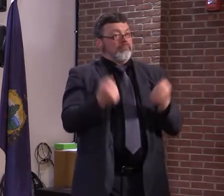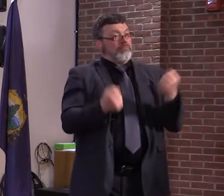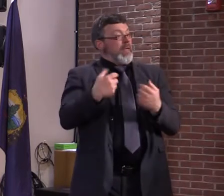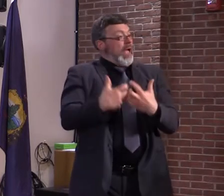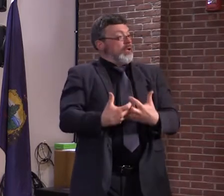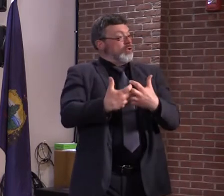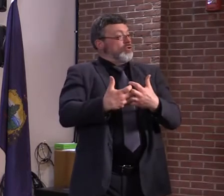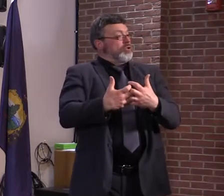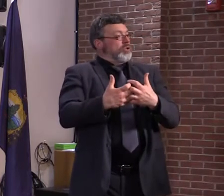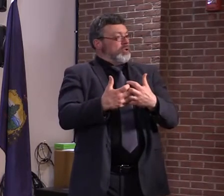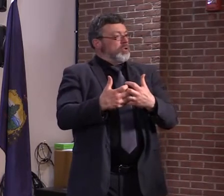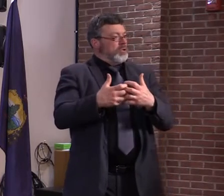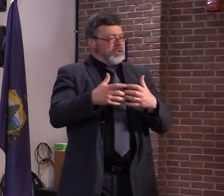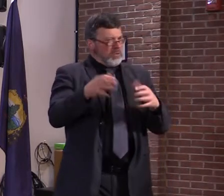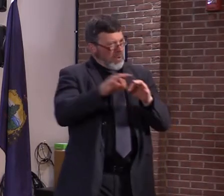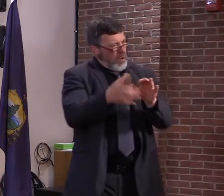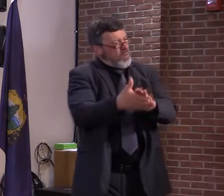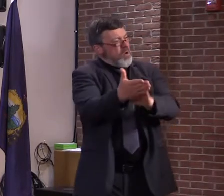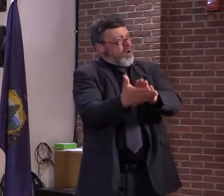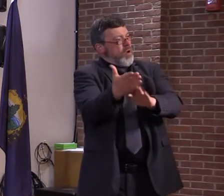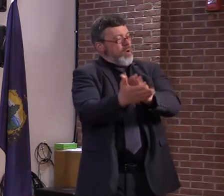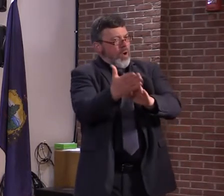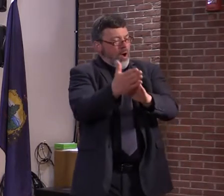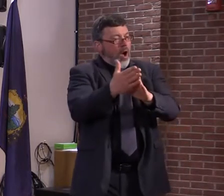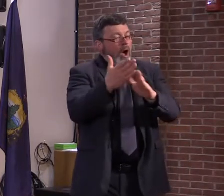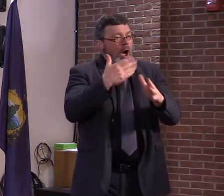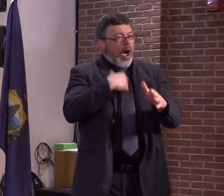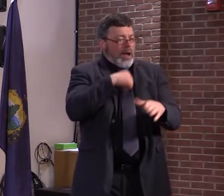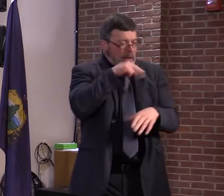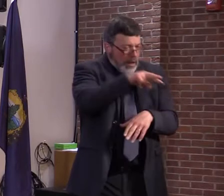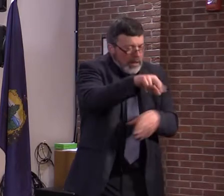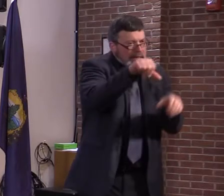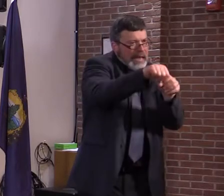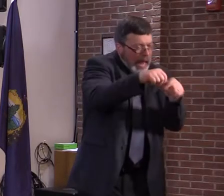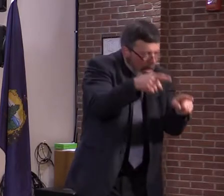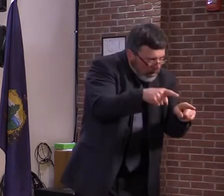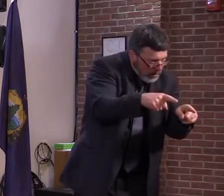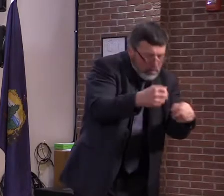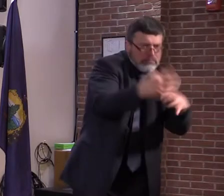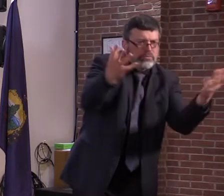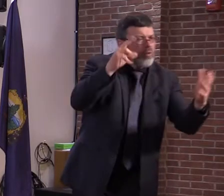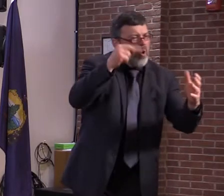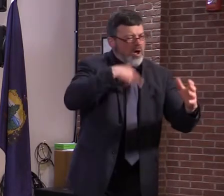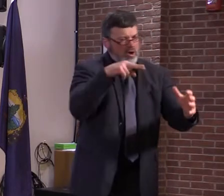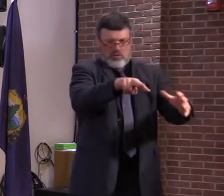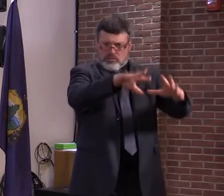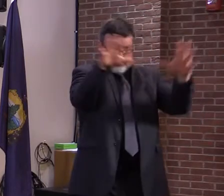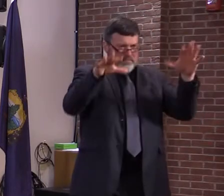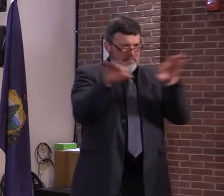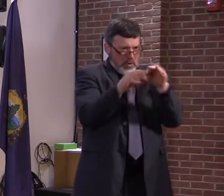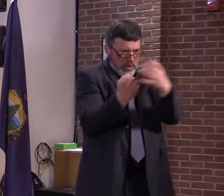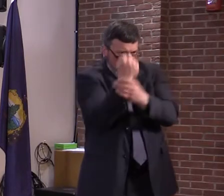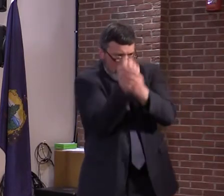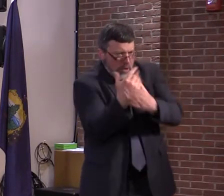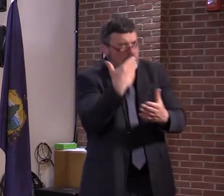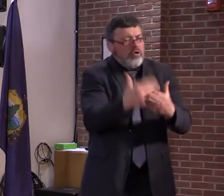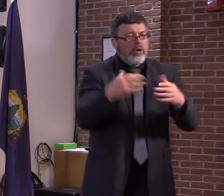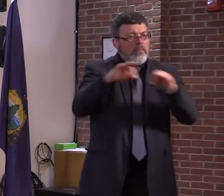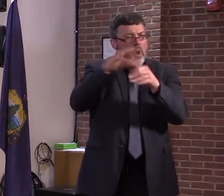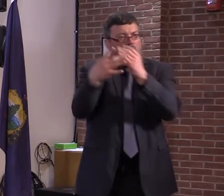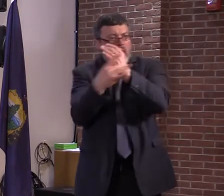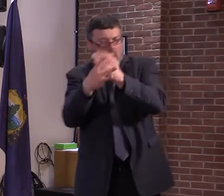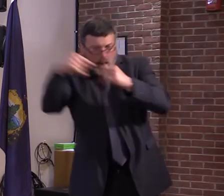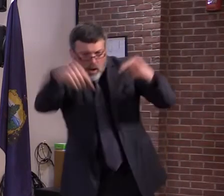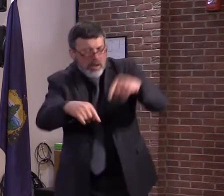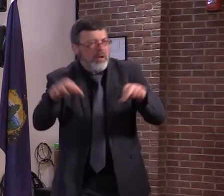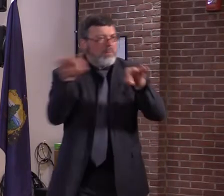over rev and self-destruct. And that's what the governor has to do here as well, is make sure that we're doing the